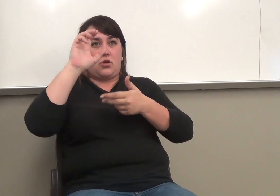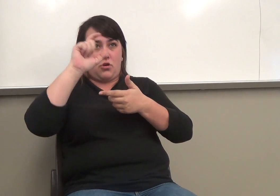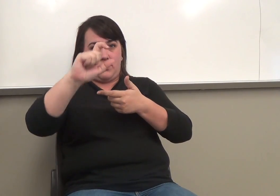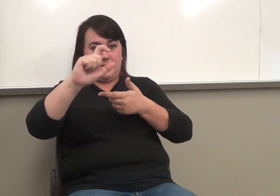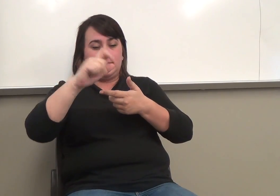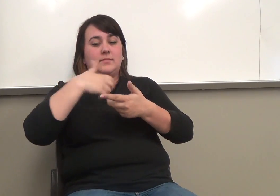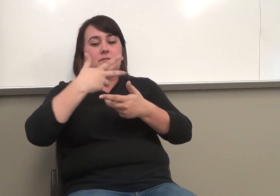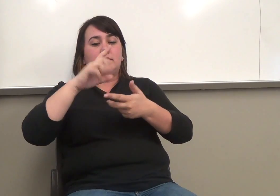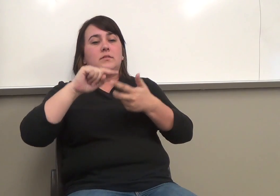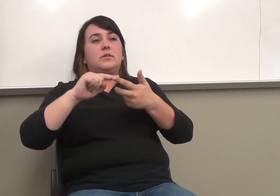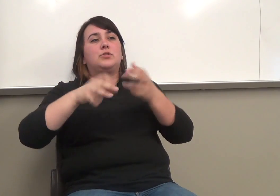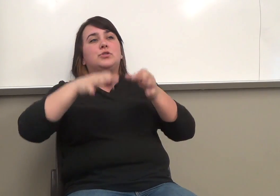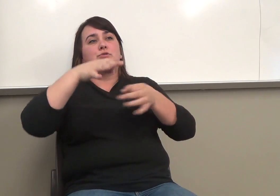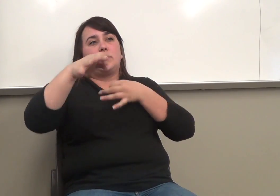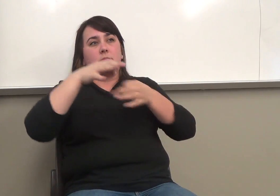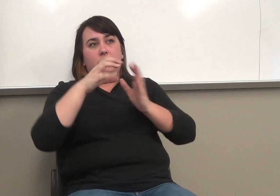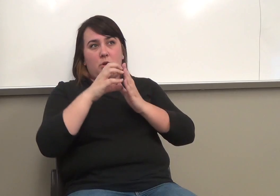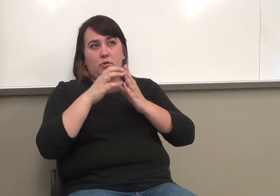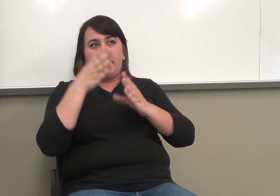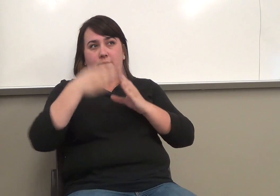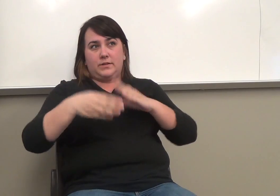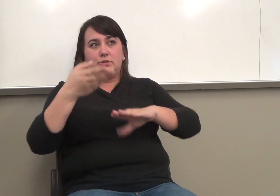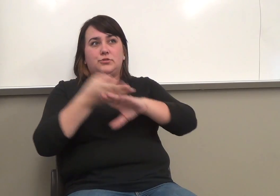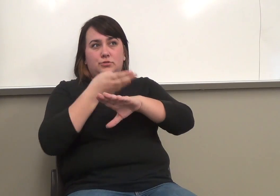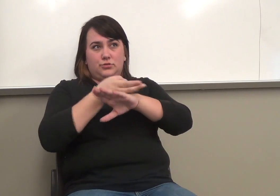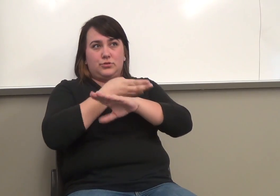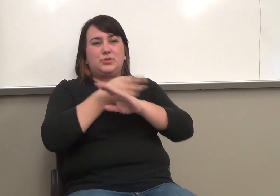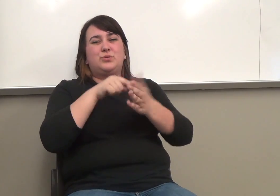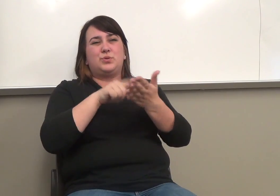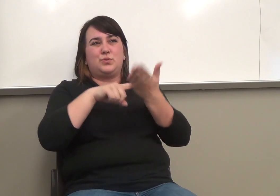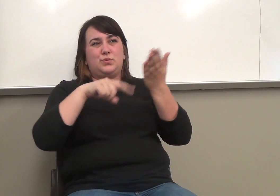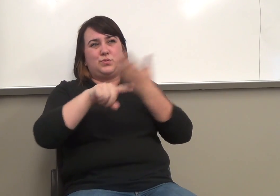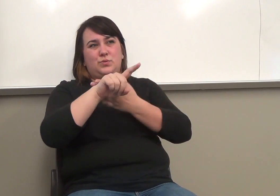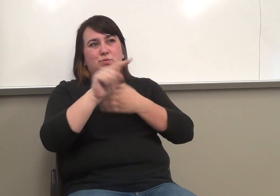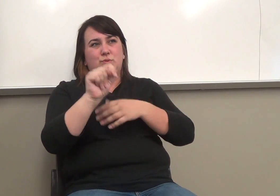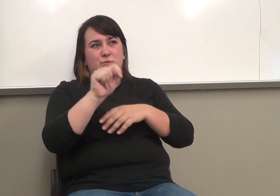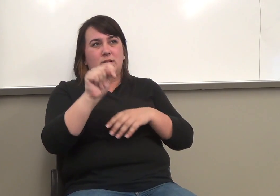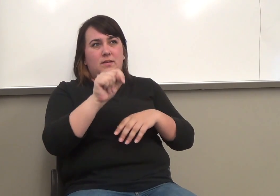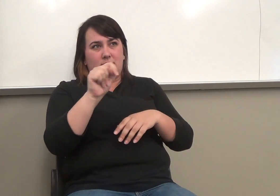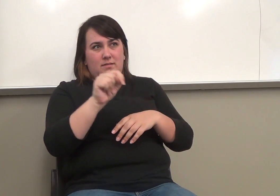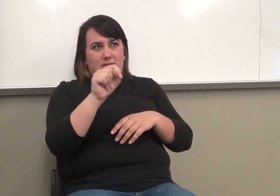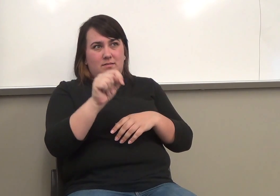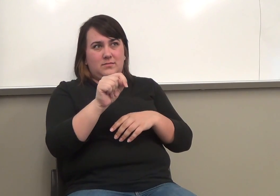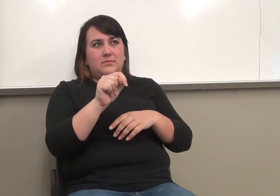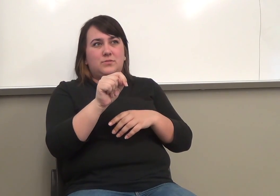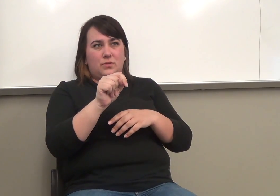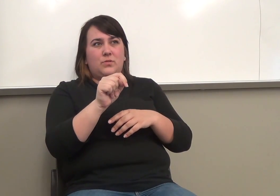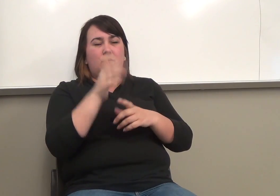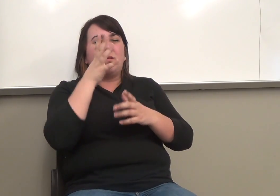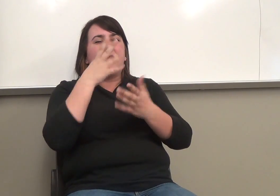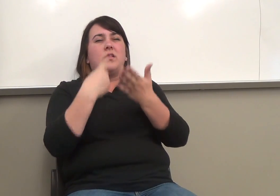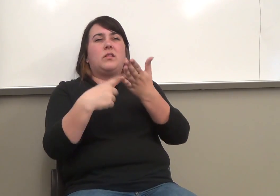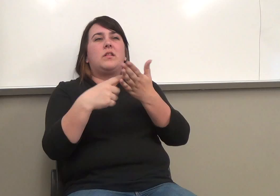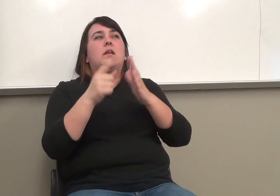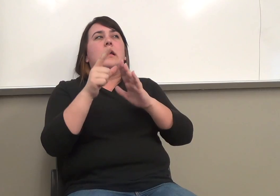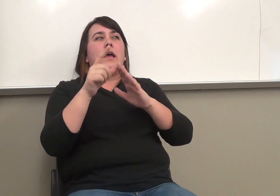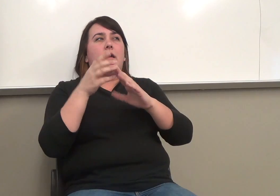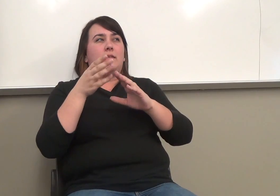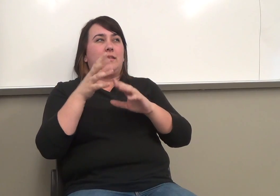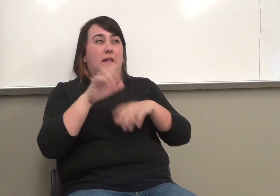your descriptive paragraph is due in the next class. So we'll talk about all that stuff in the second part of the hour, but I just want to